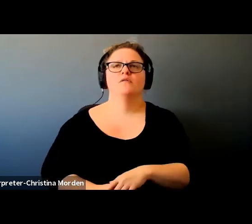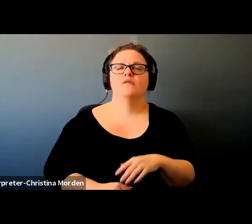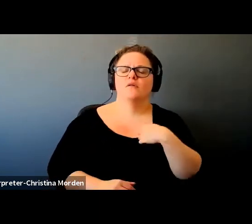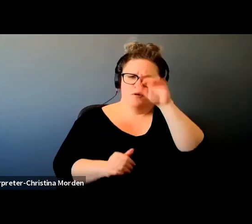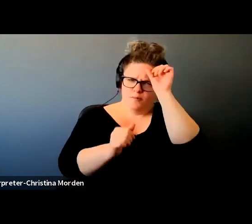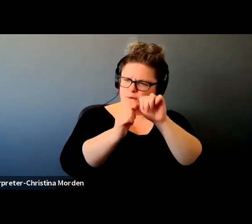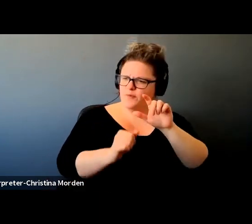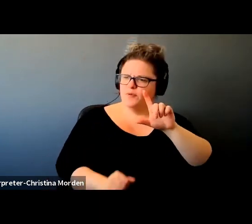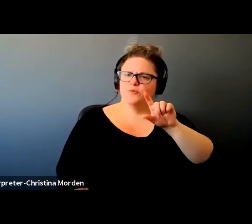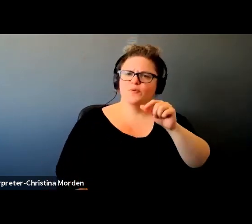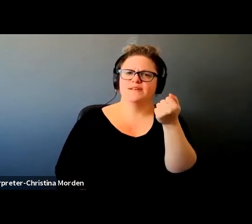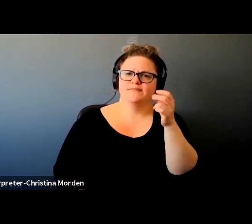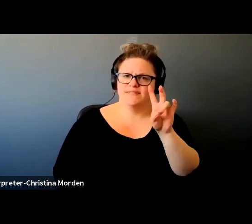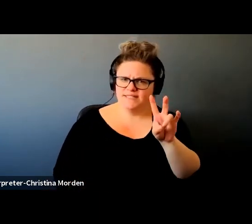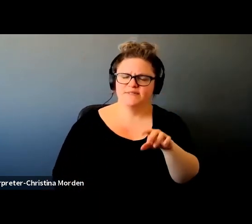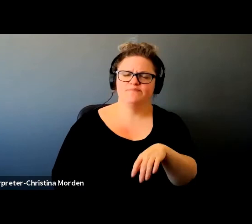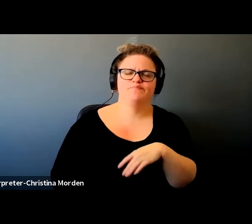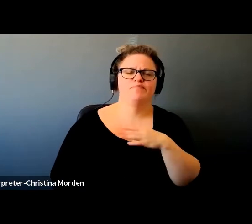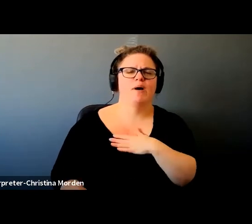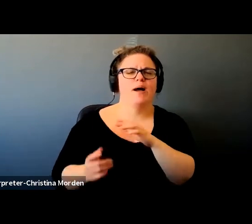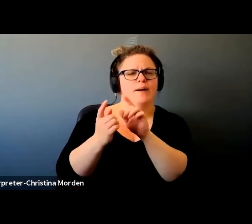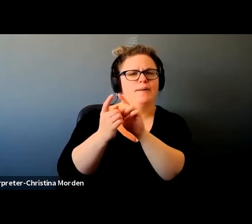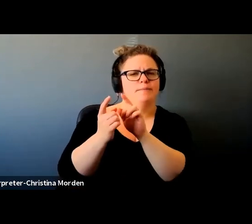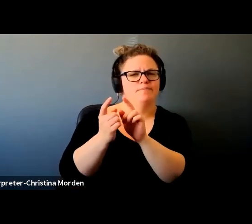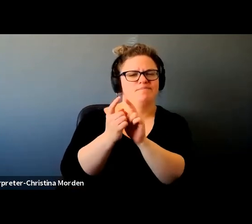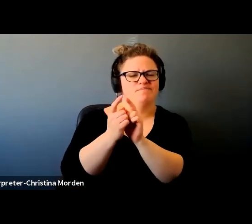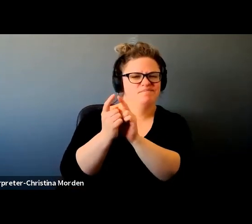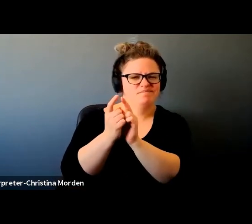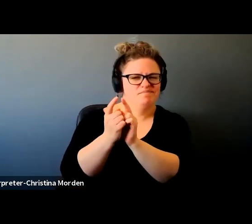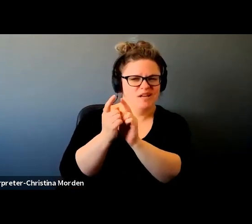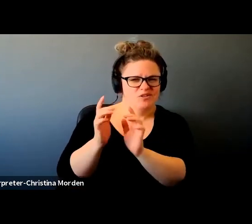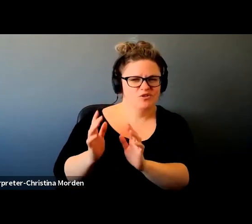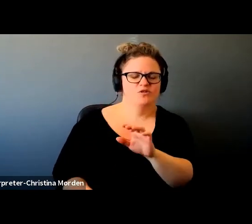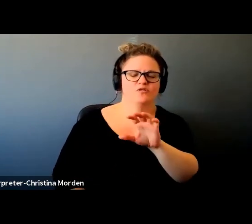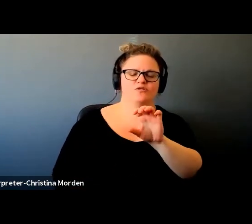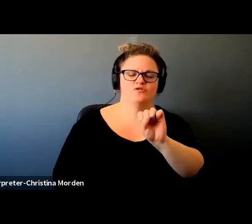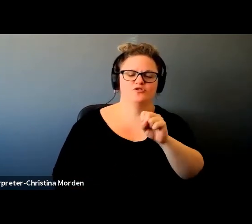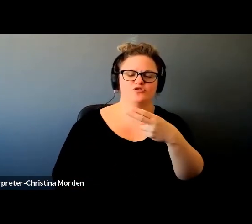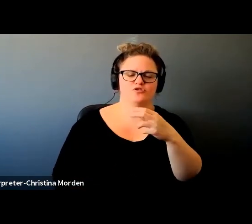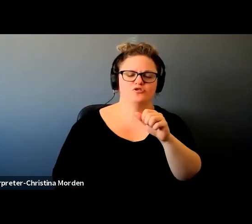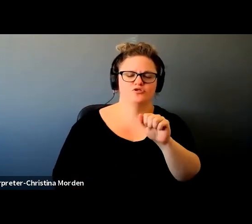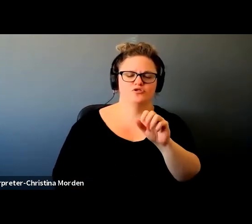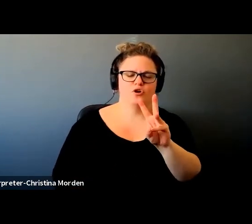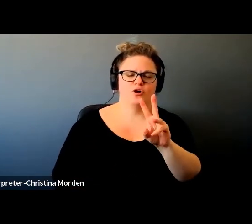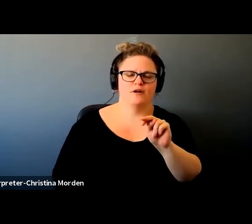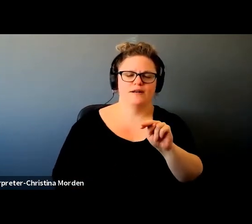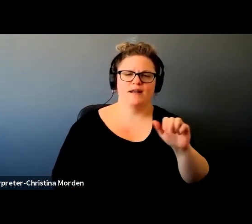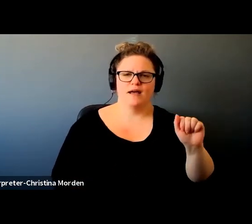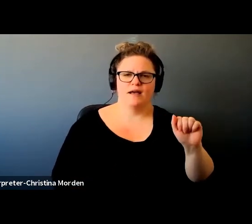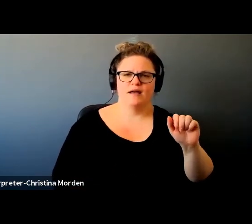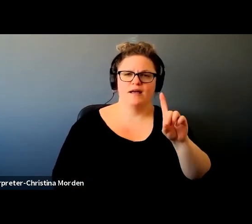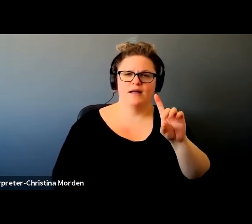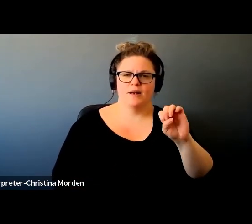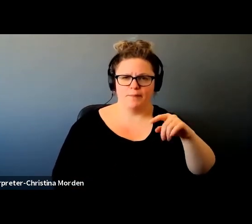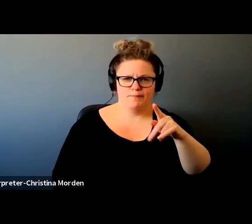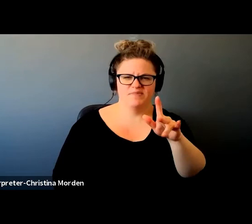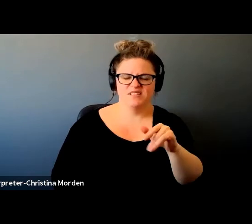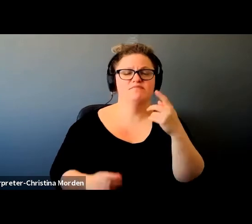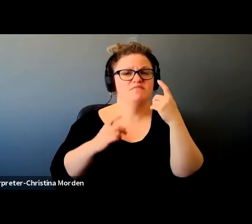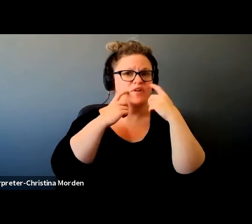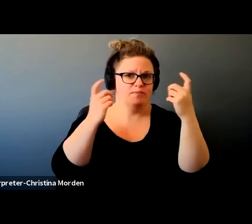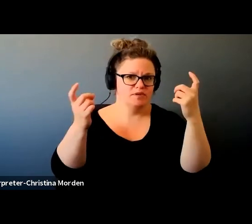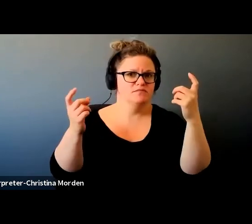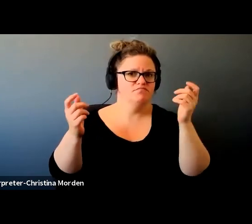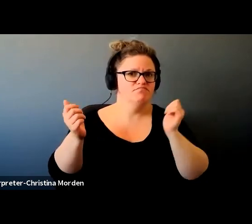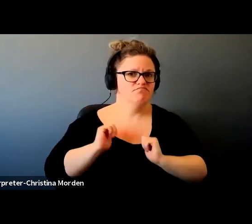2017, and Shauna Dempsey was a mentor of mine, and she's probably arguably one of the most successful performance artists in Winnipeg.